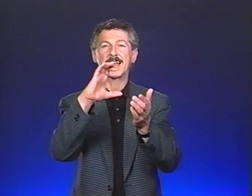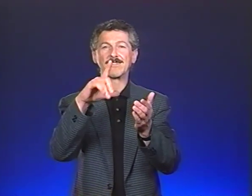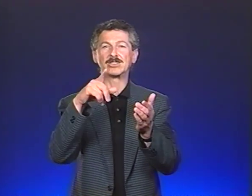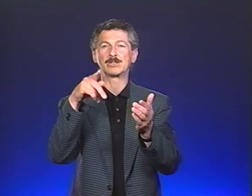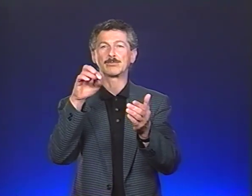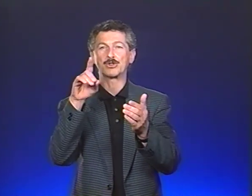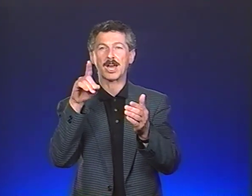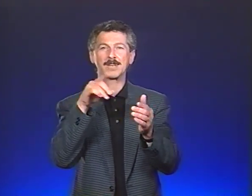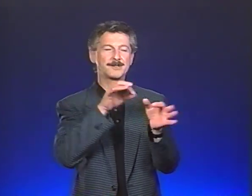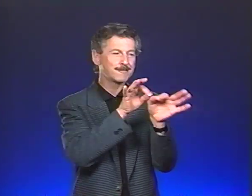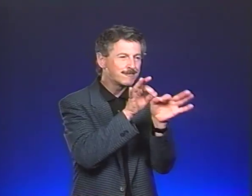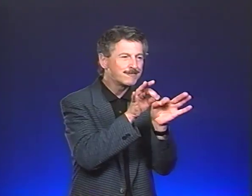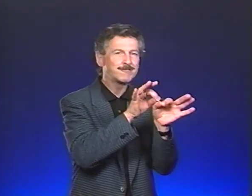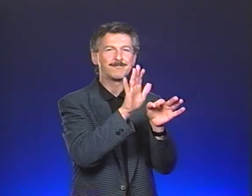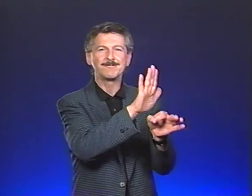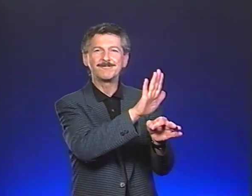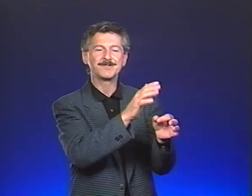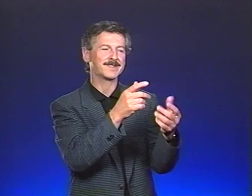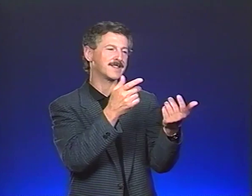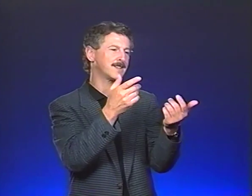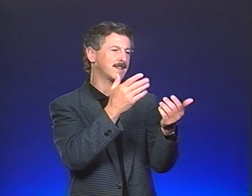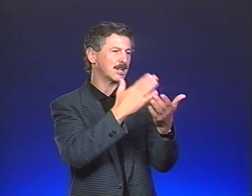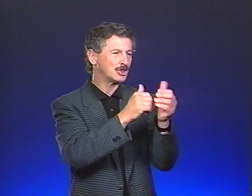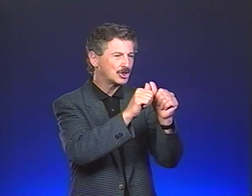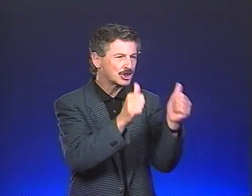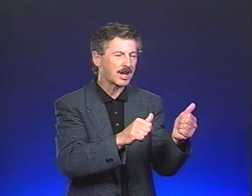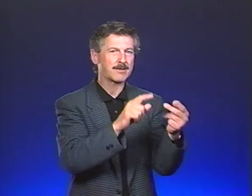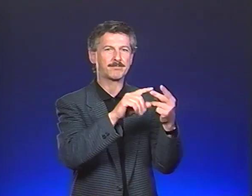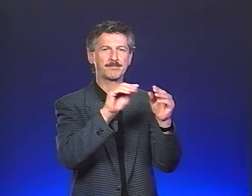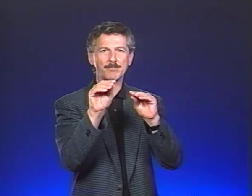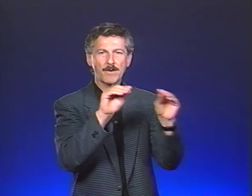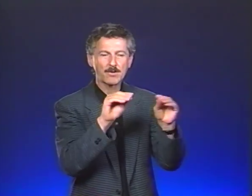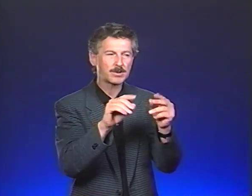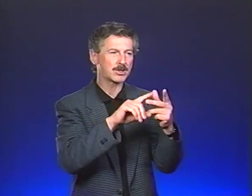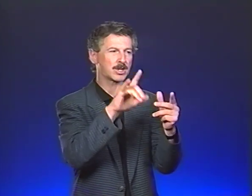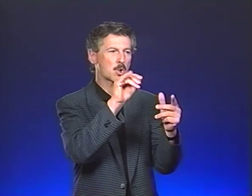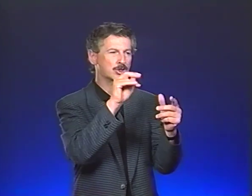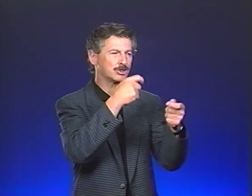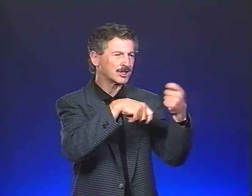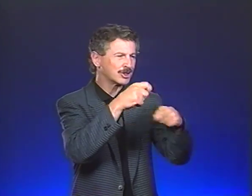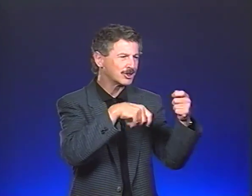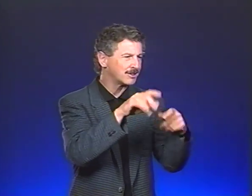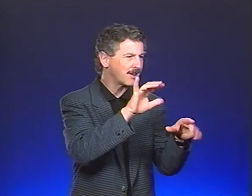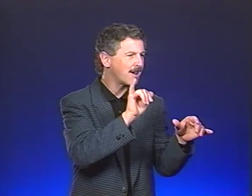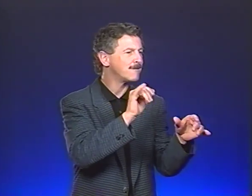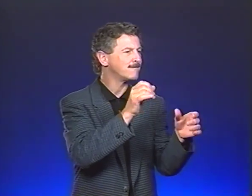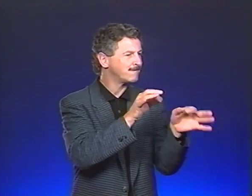In our discussion of classifier predicates, we saw that the hand shapes and movements have independent meaning.